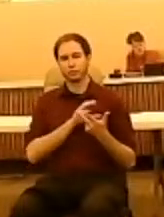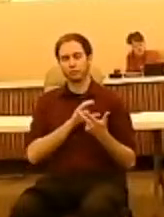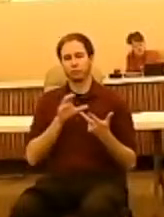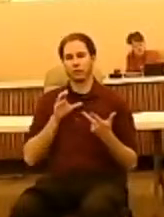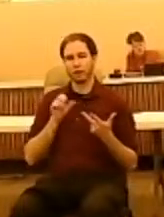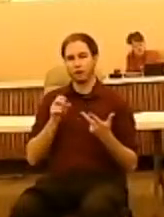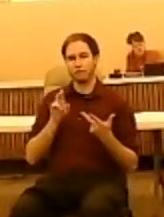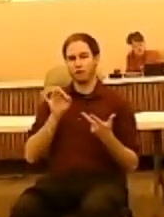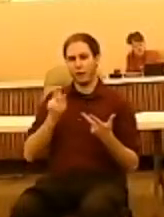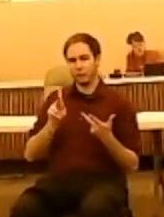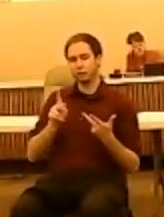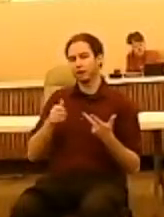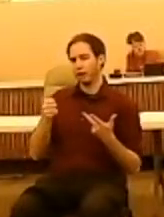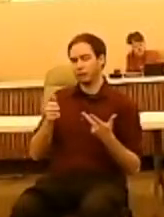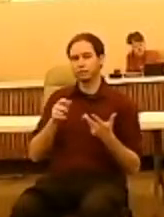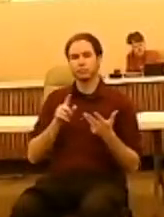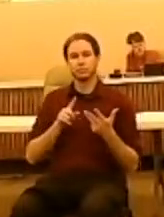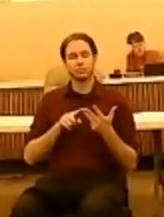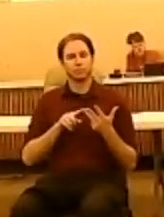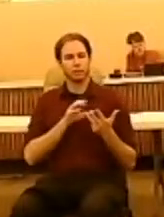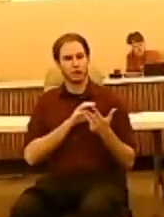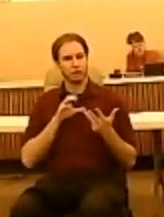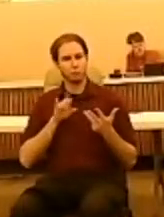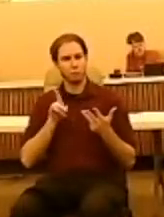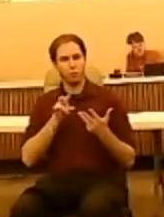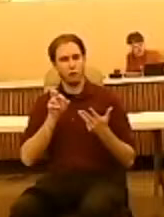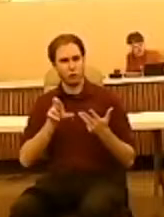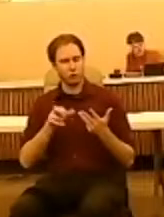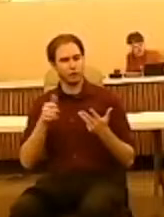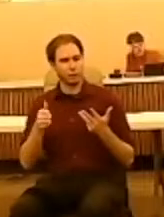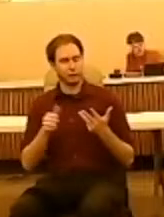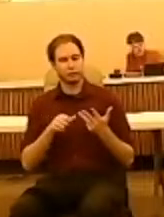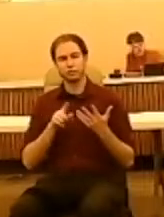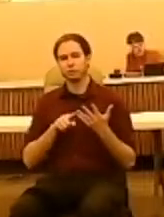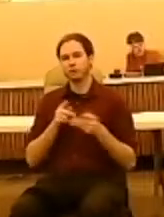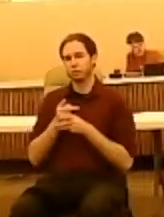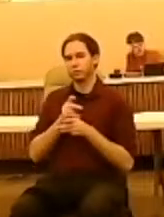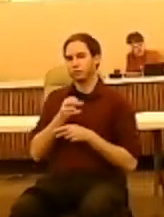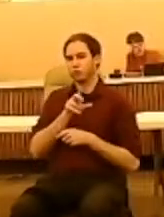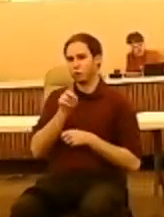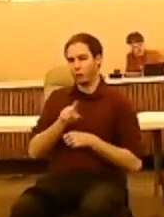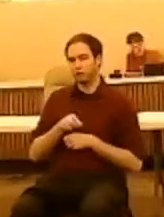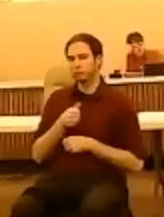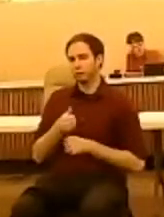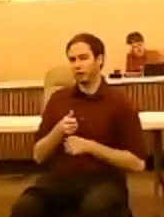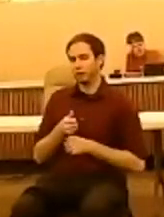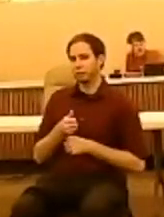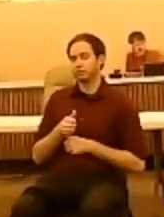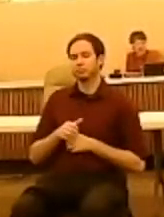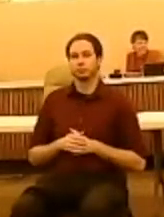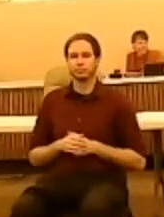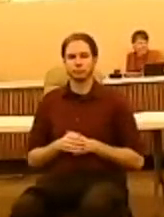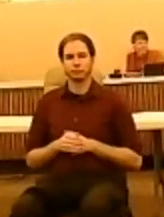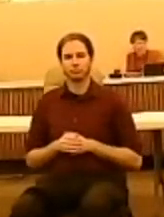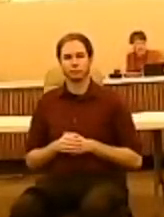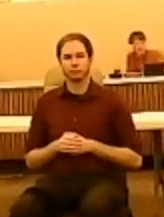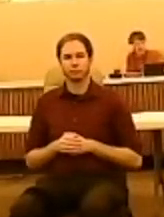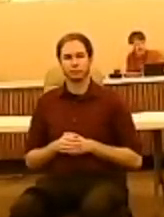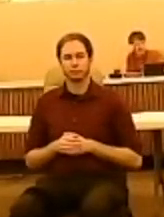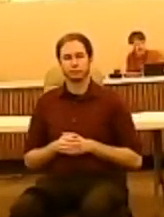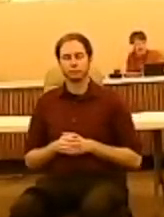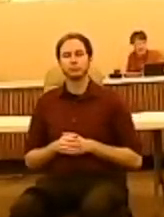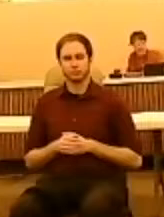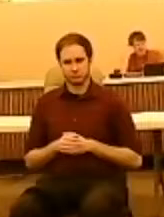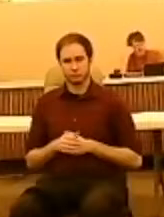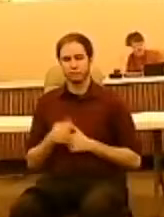Councilmember Safranek, Aye. Councilmember Bolsner. Aye. Supervisor Schultz. Aye.